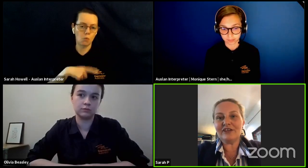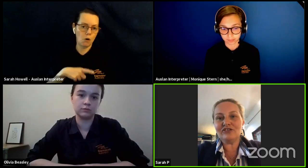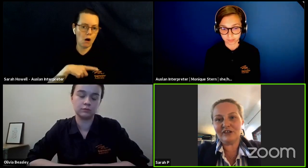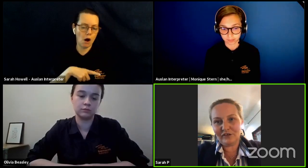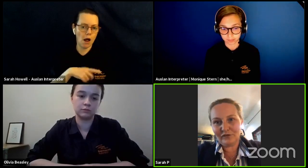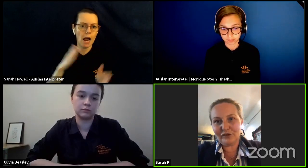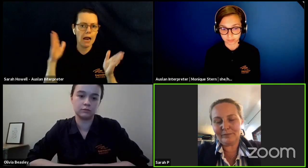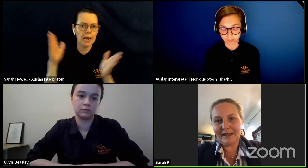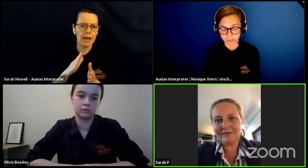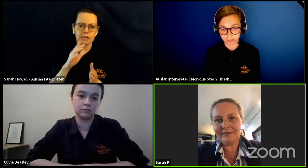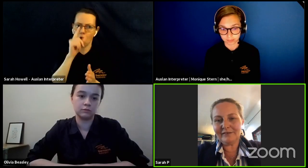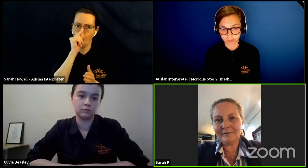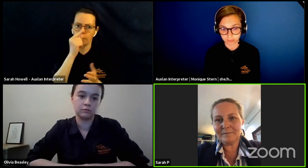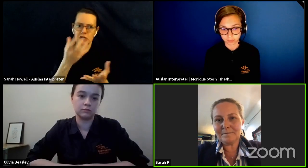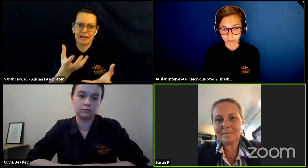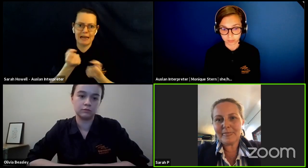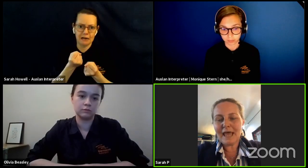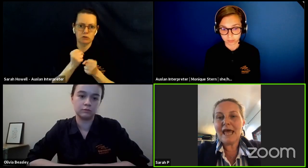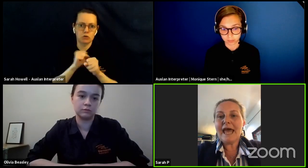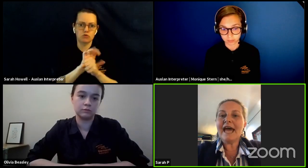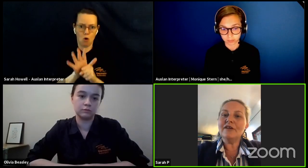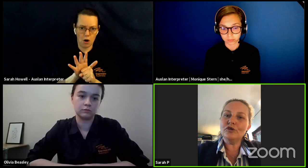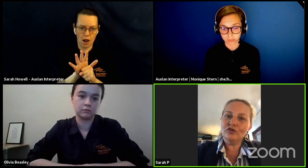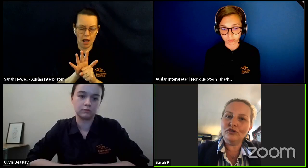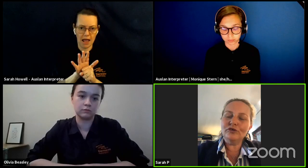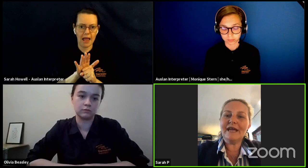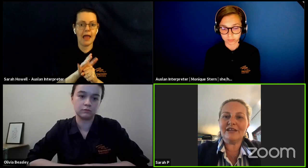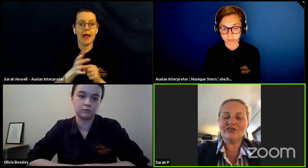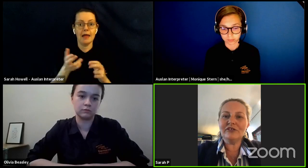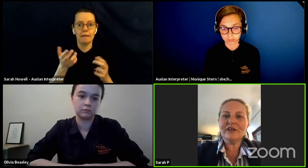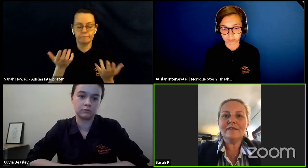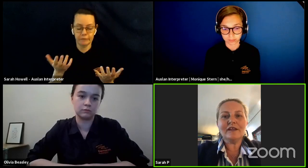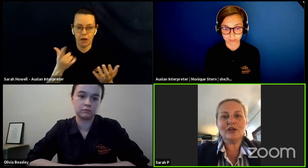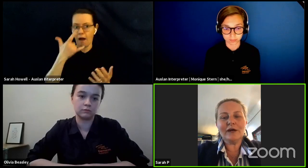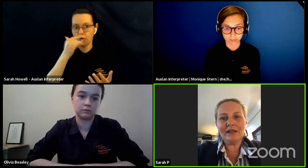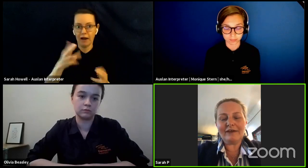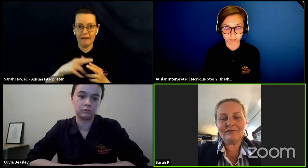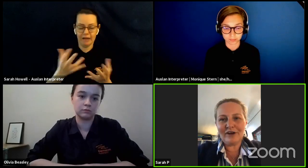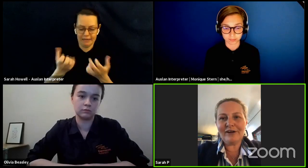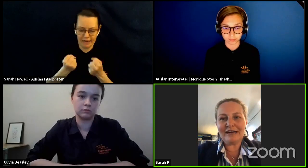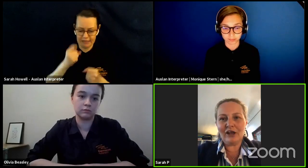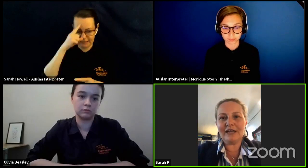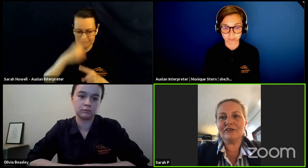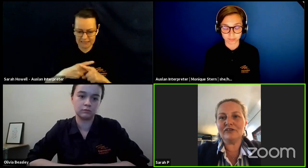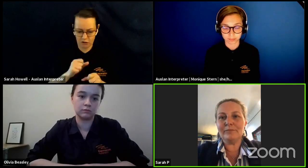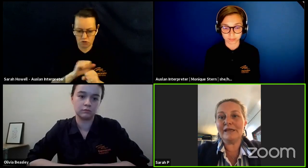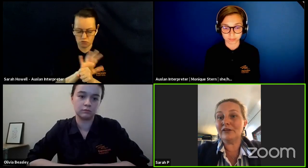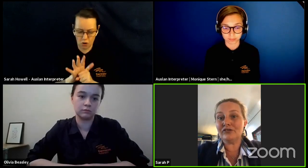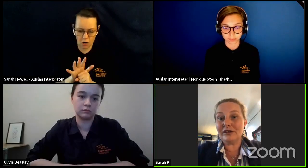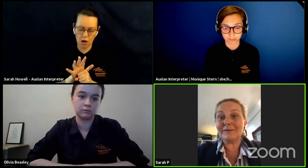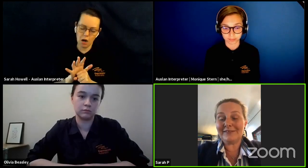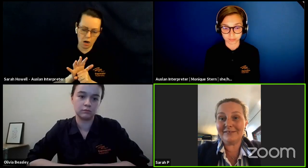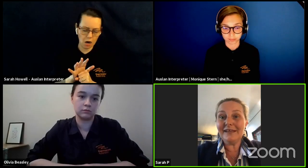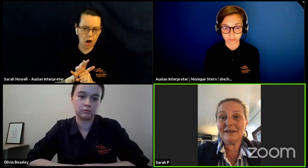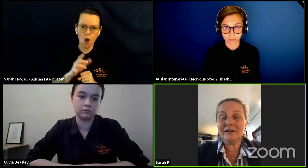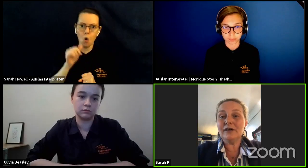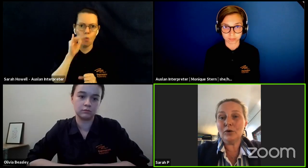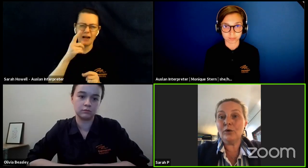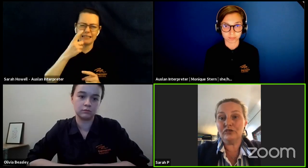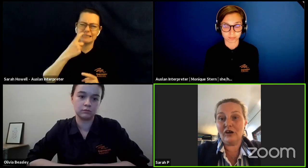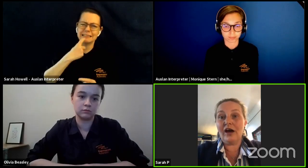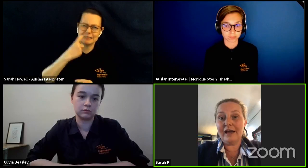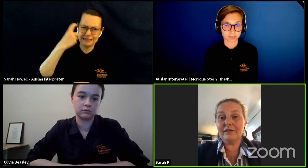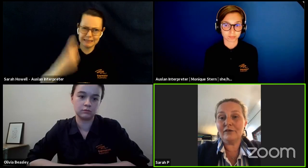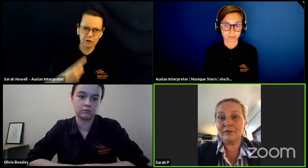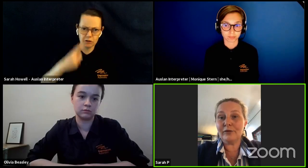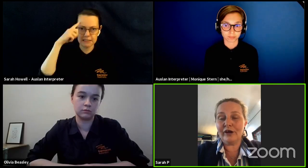likely to catch it in the first place. And if you do catch it, then you are very unlikely to be extremely sick